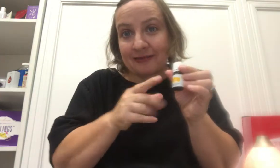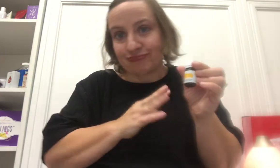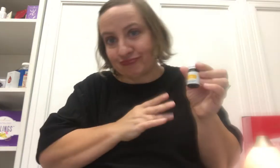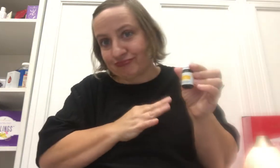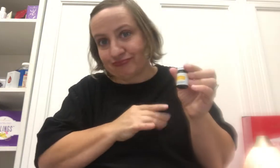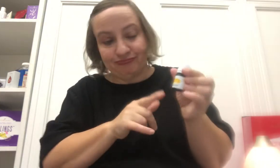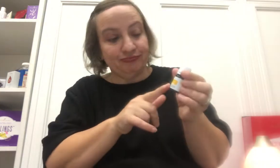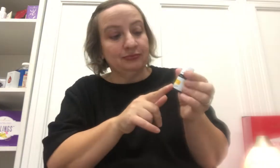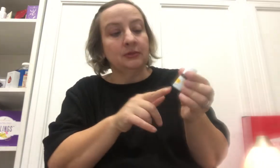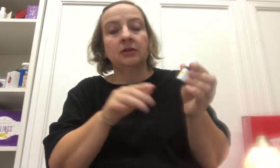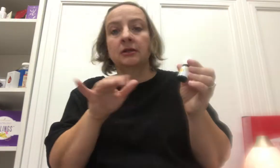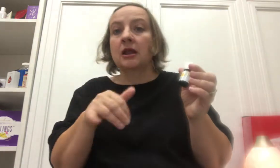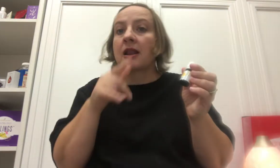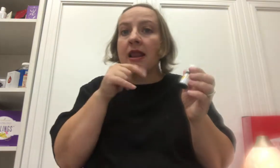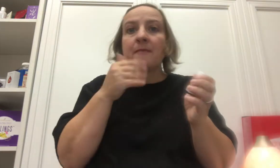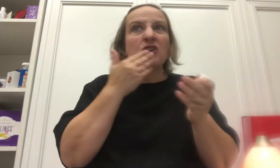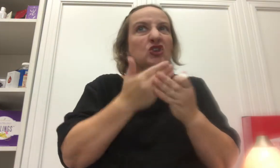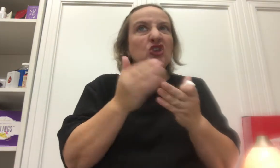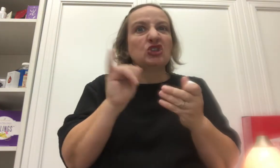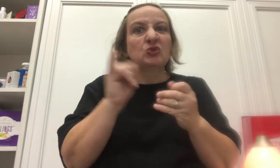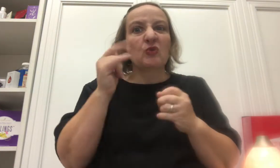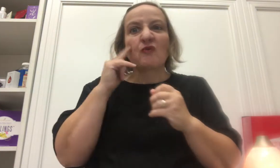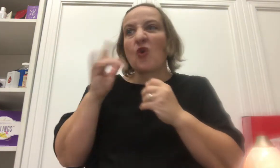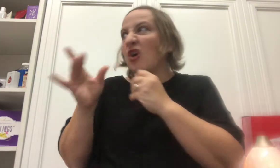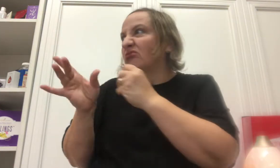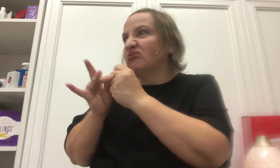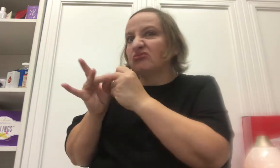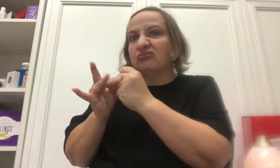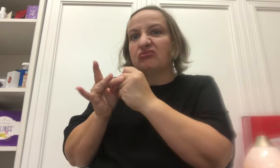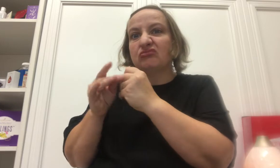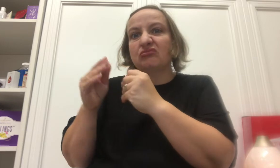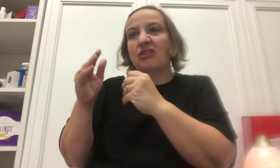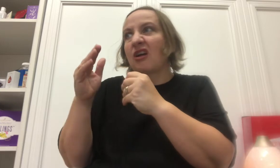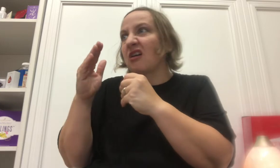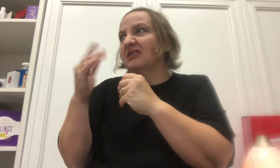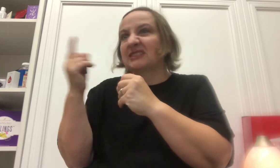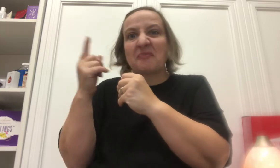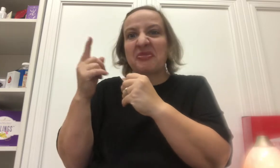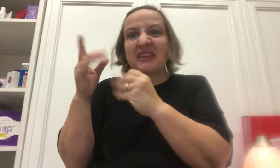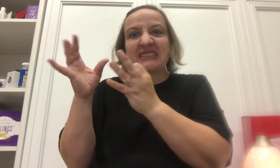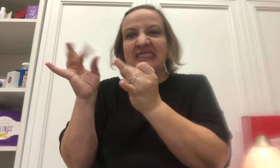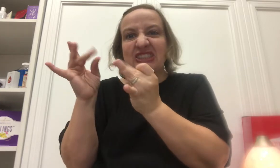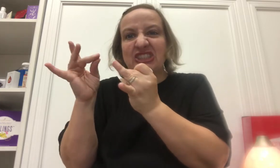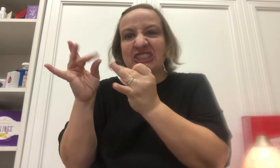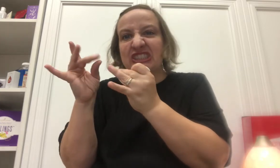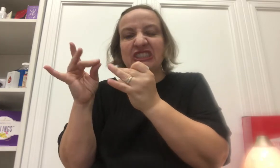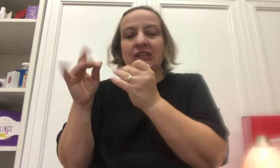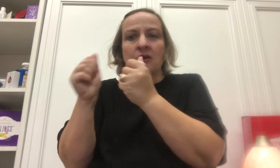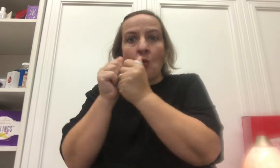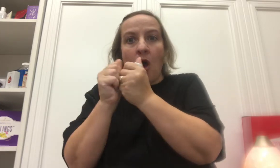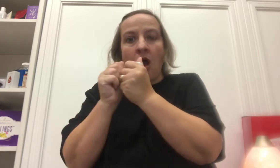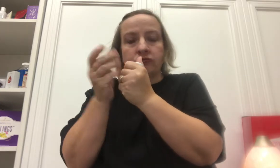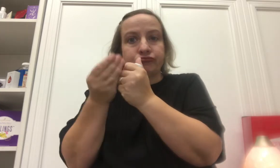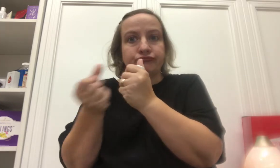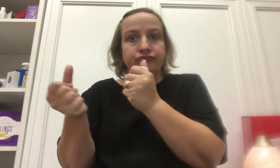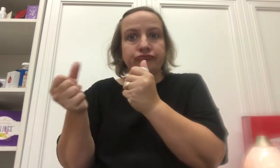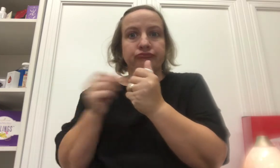like sunshine in a bottle. Lemon is great for getting stickers and sticky things